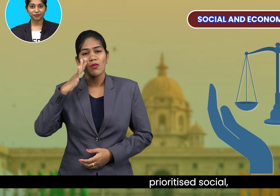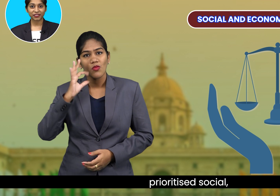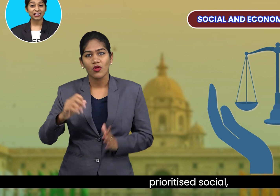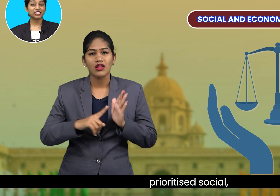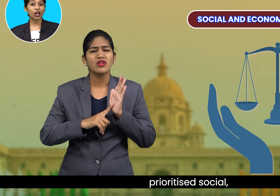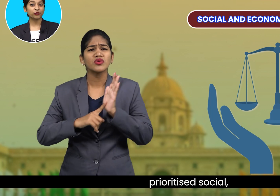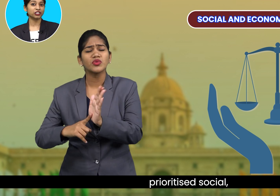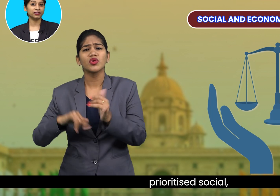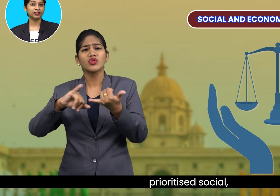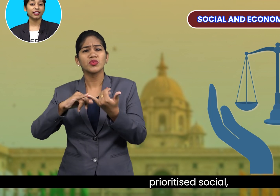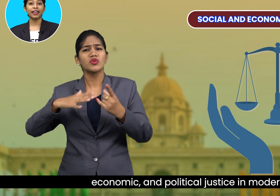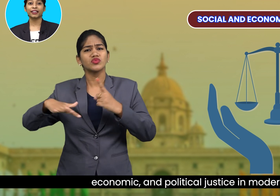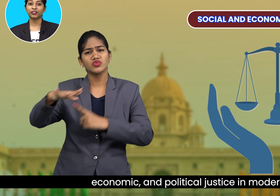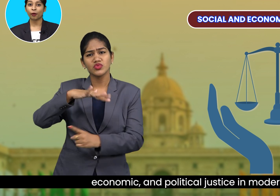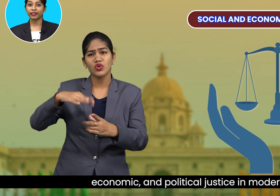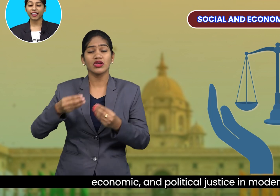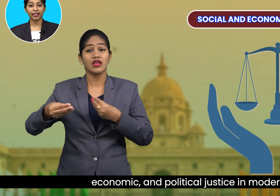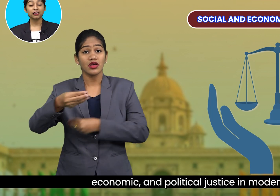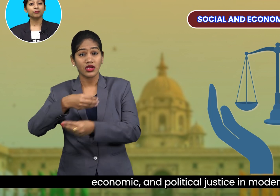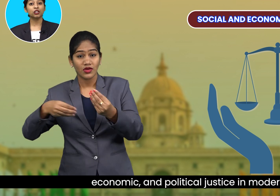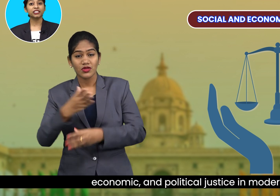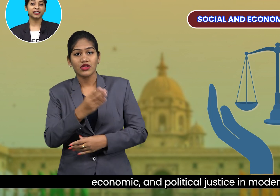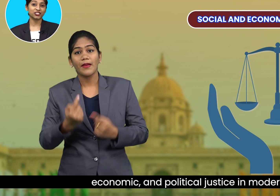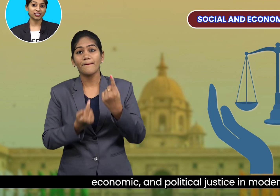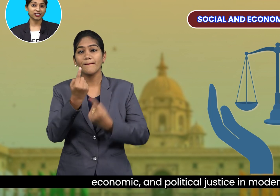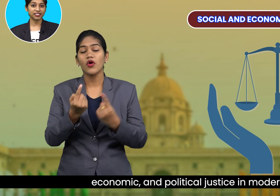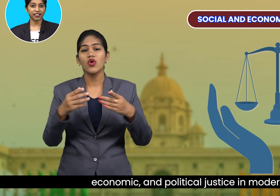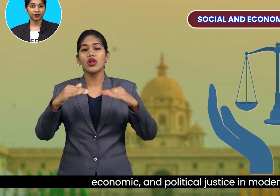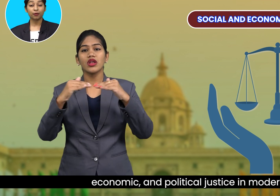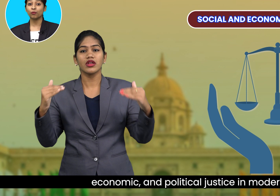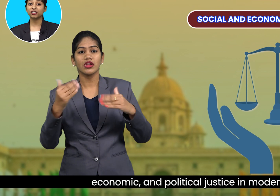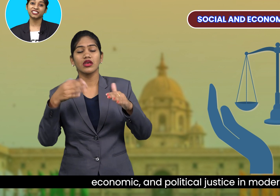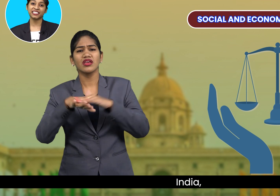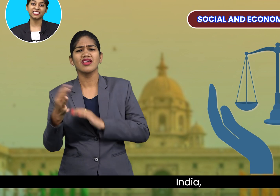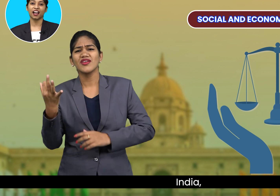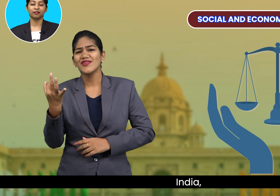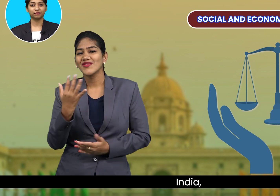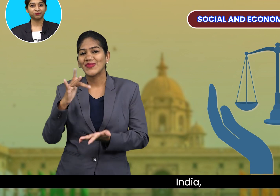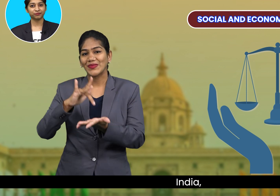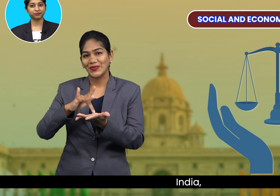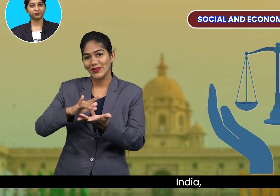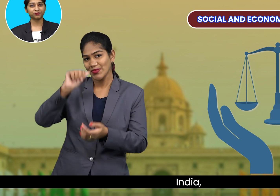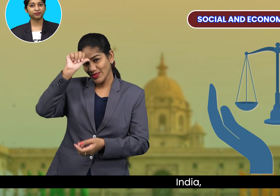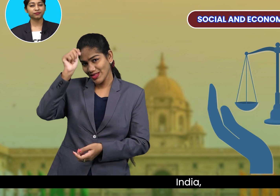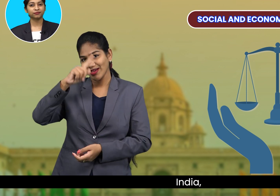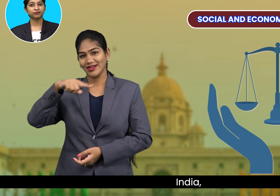prioritized social, economic and political justice in modern India.